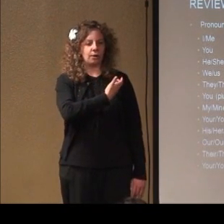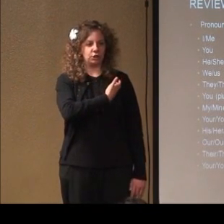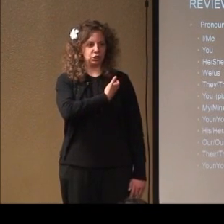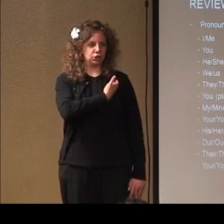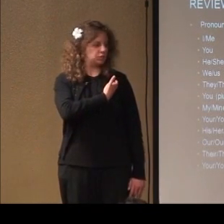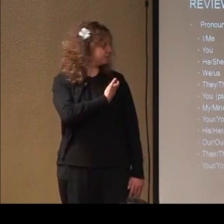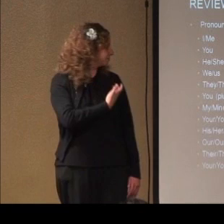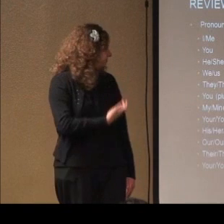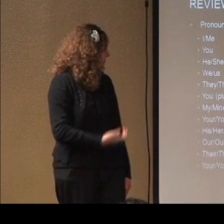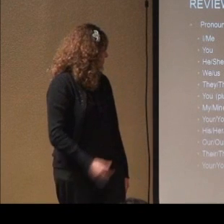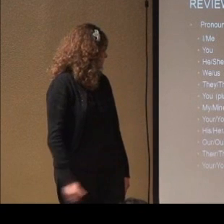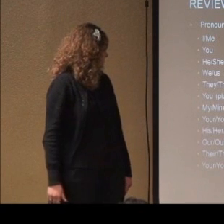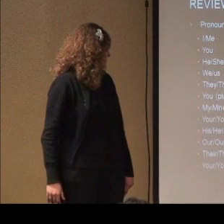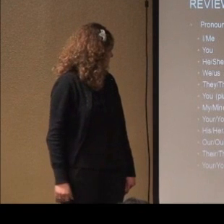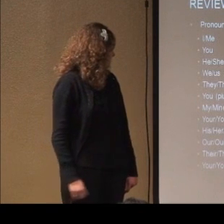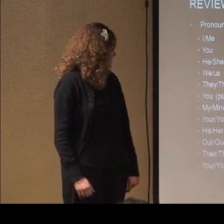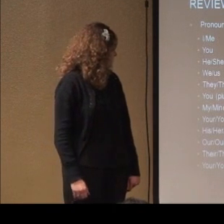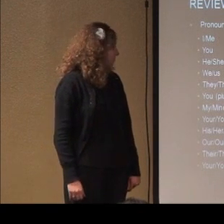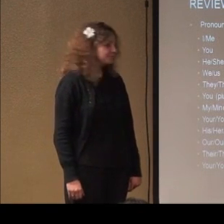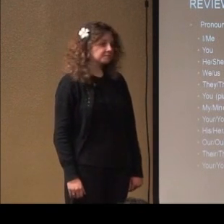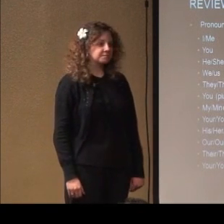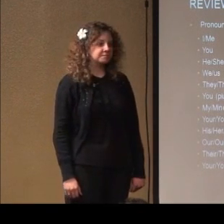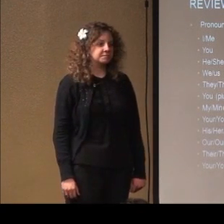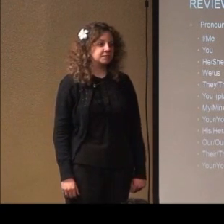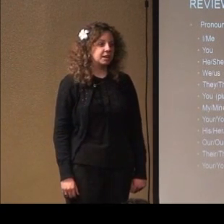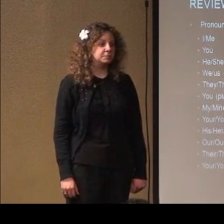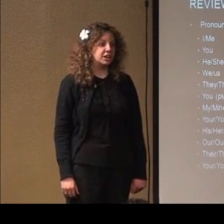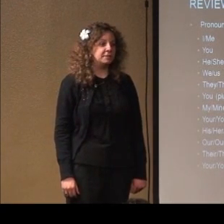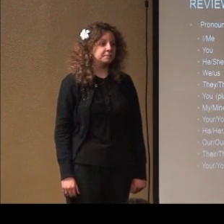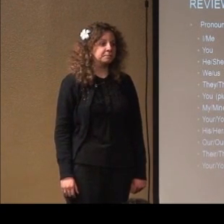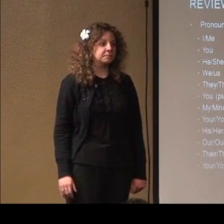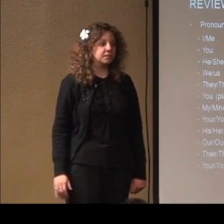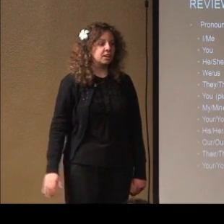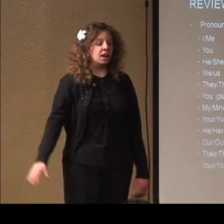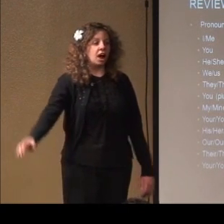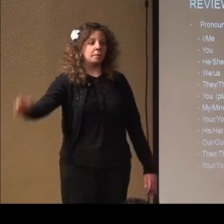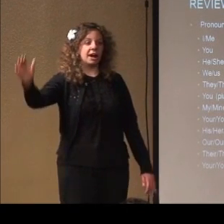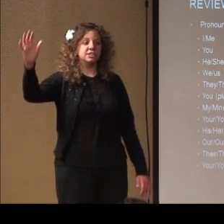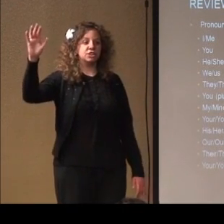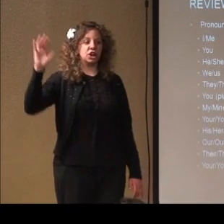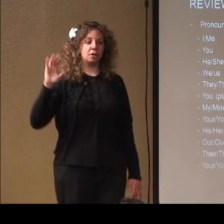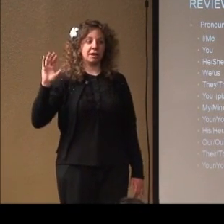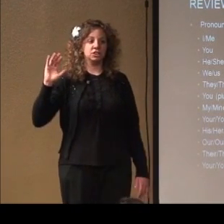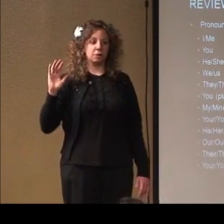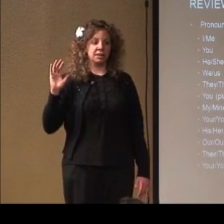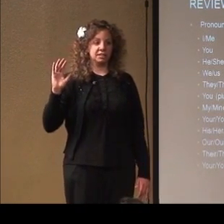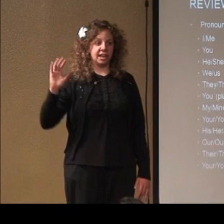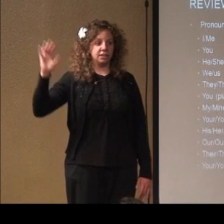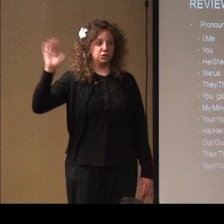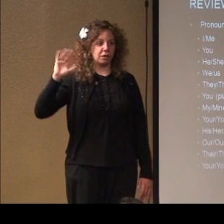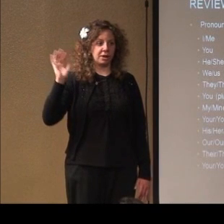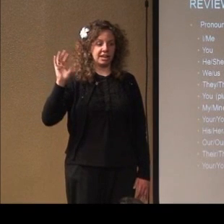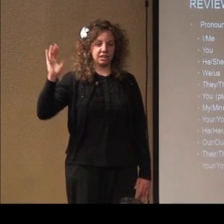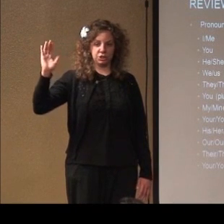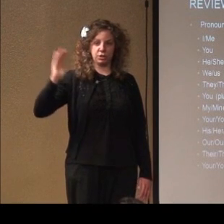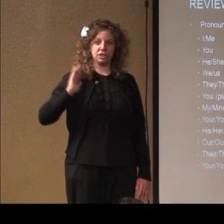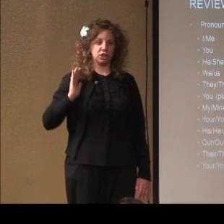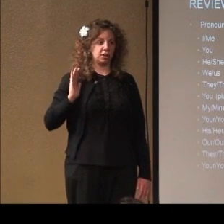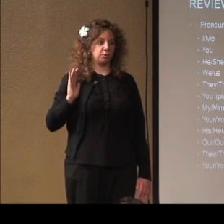ours. And that's always left or right? I'm sorry? Left or right? I start on my dominant side, so I'm right-handed, so I start on the